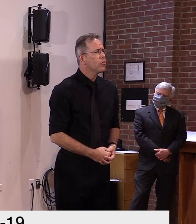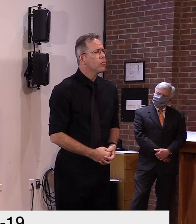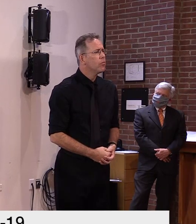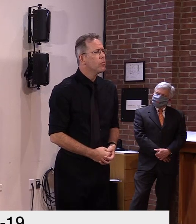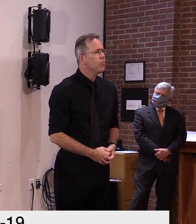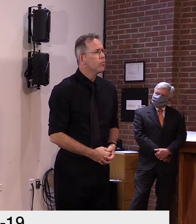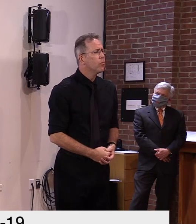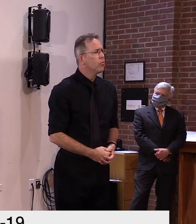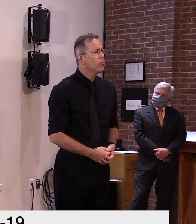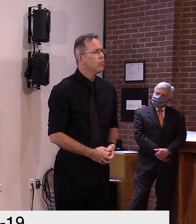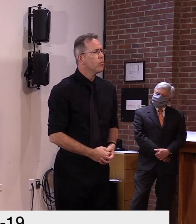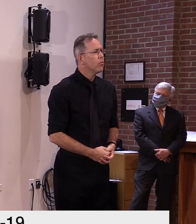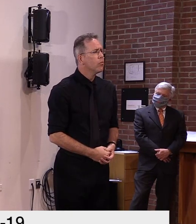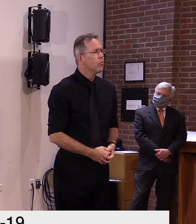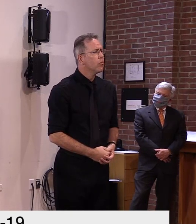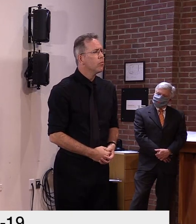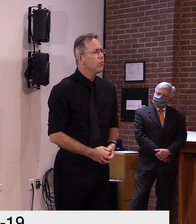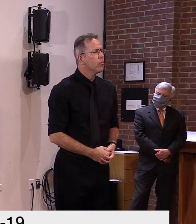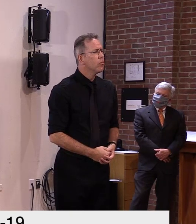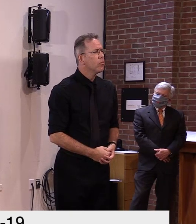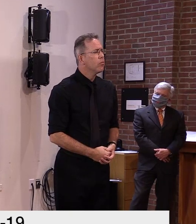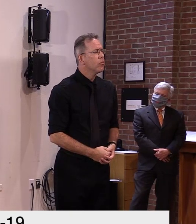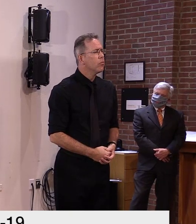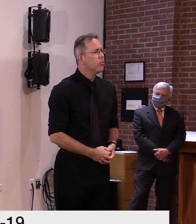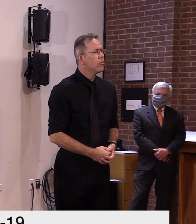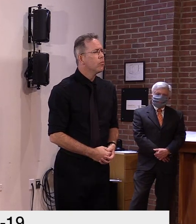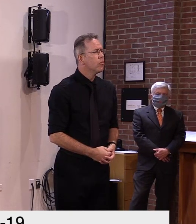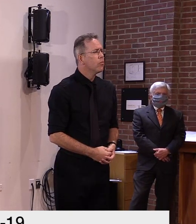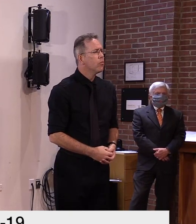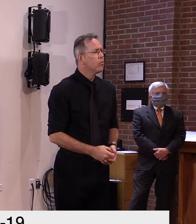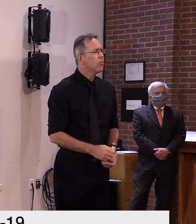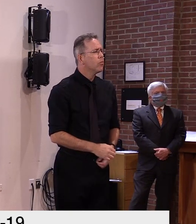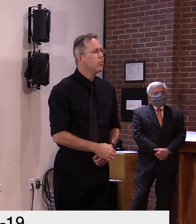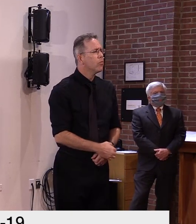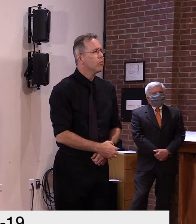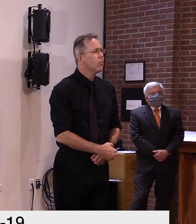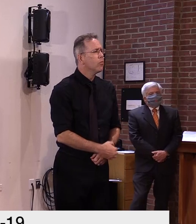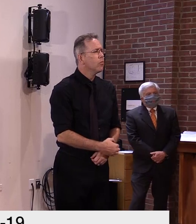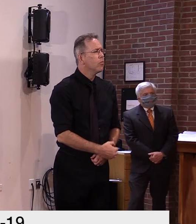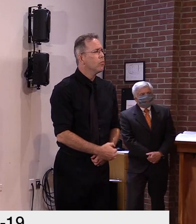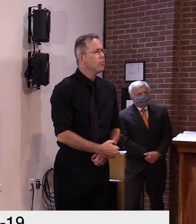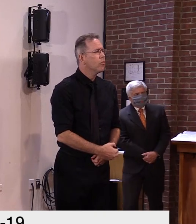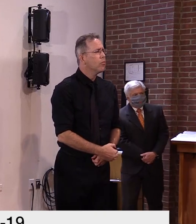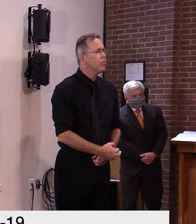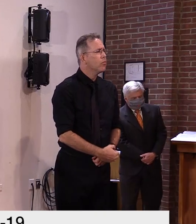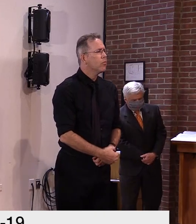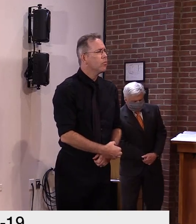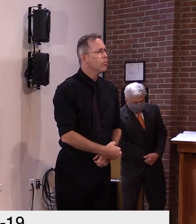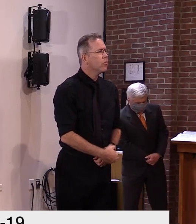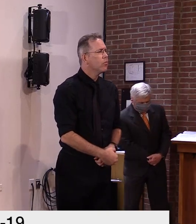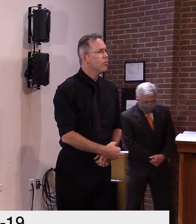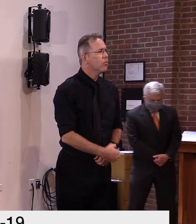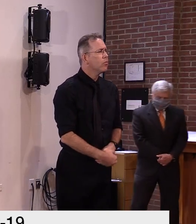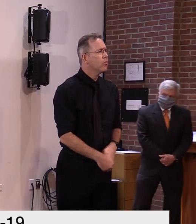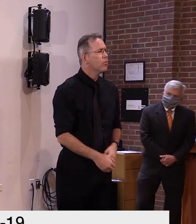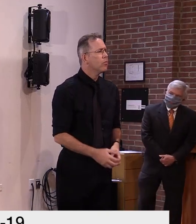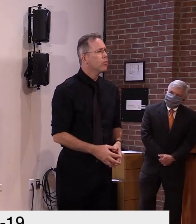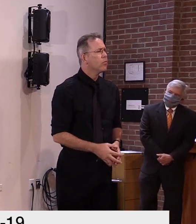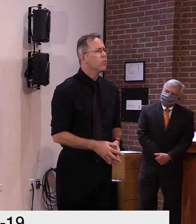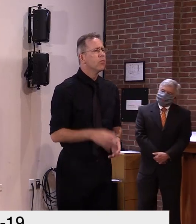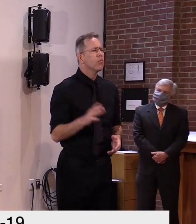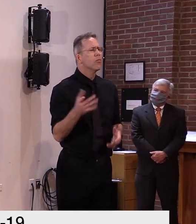positive test? It's my understanding that they've kind of ramped up their PPE a little bit to kind of more of